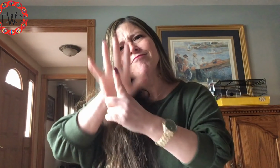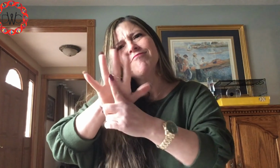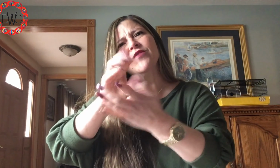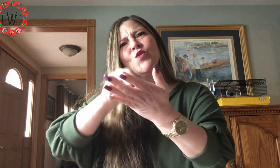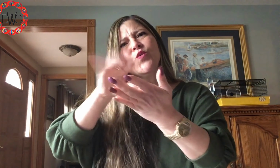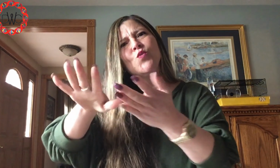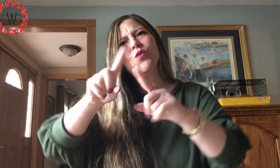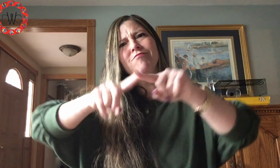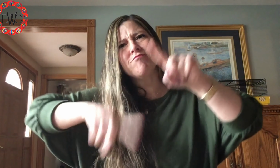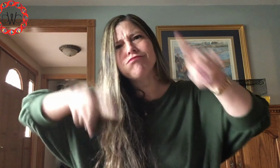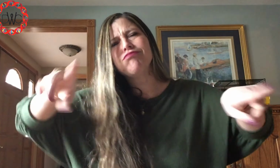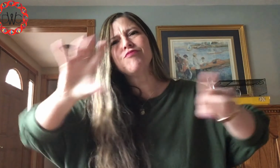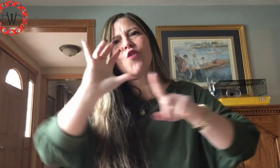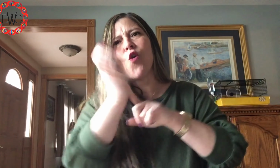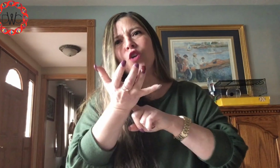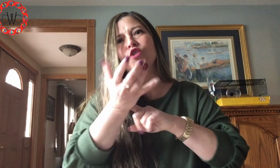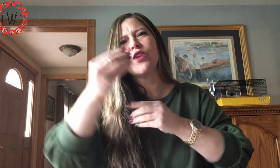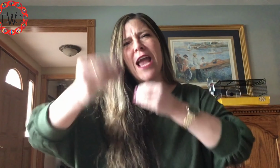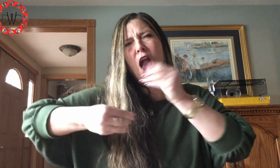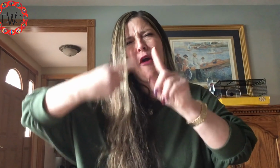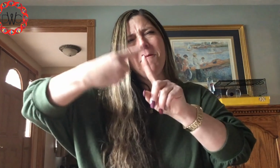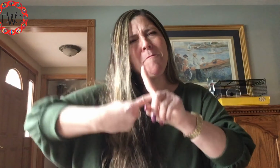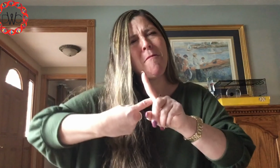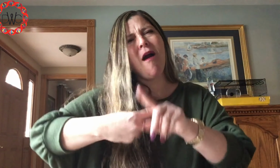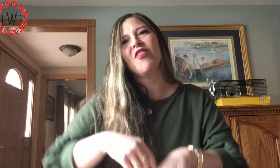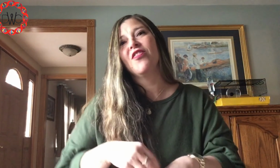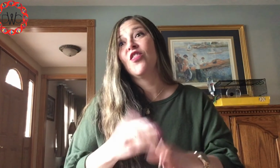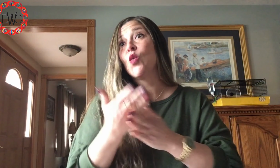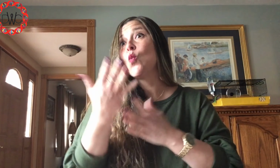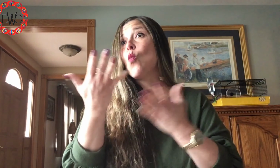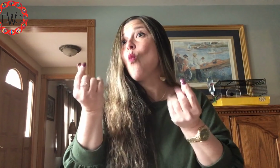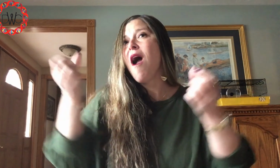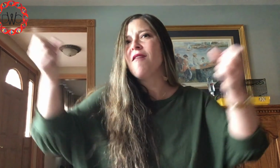these cultures out of my life.